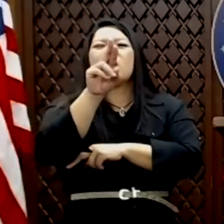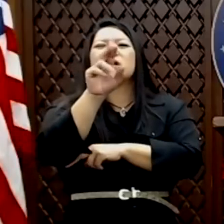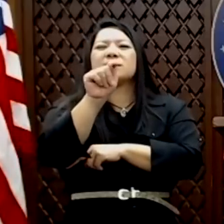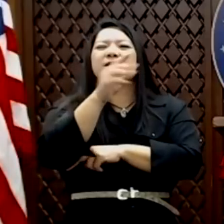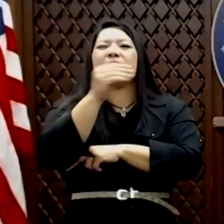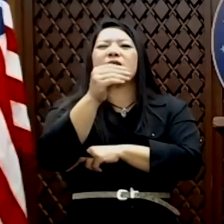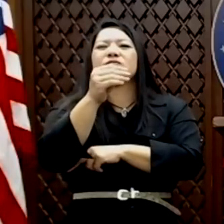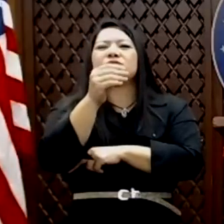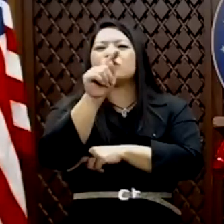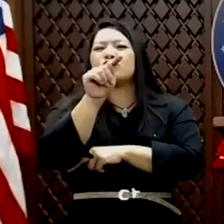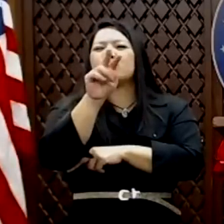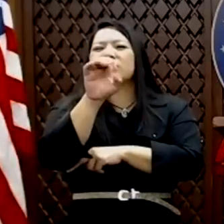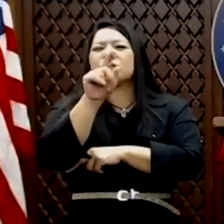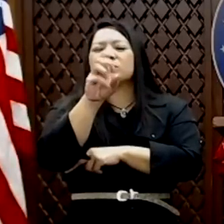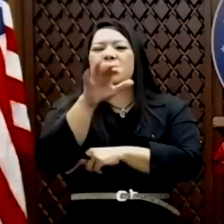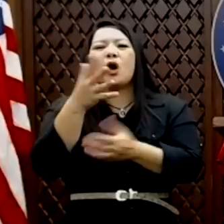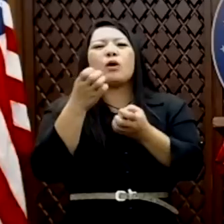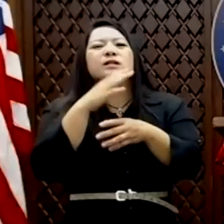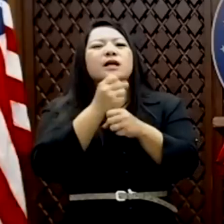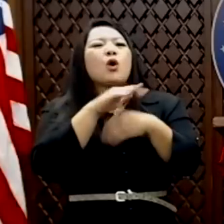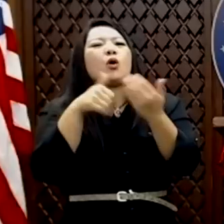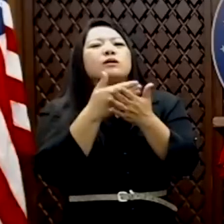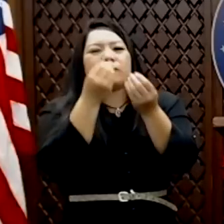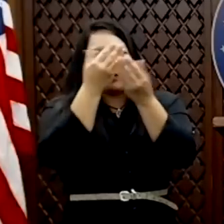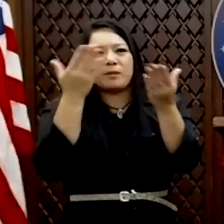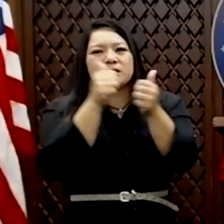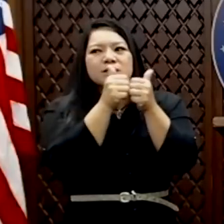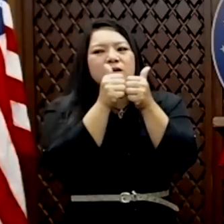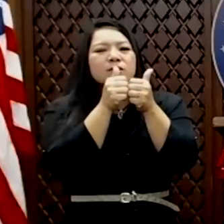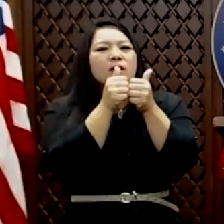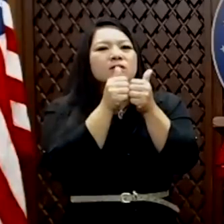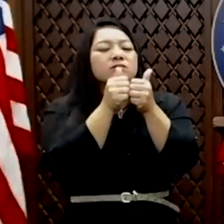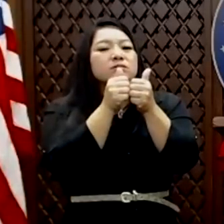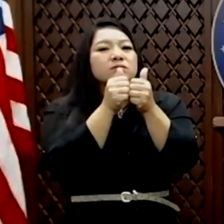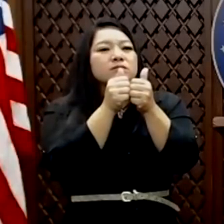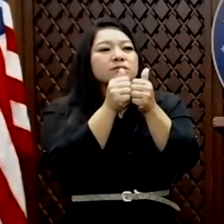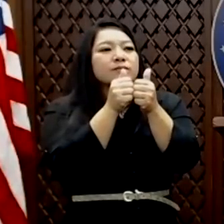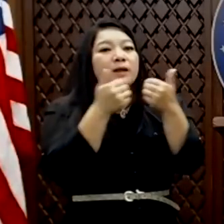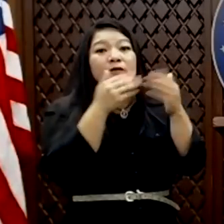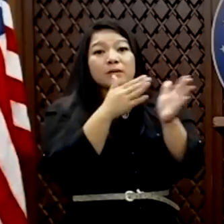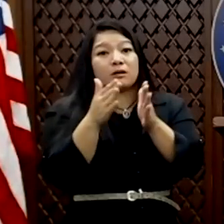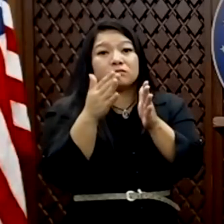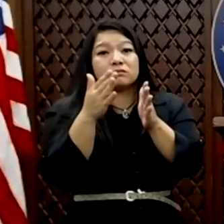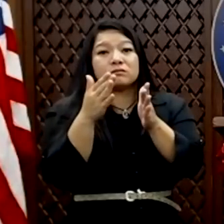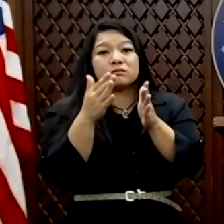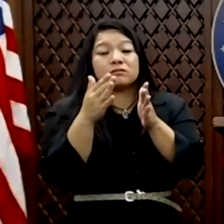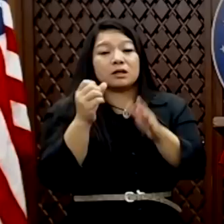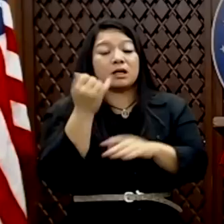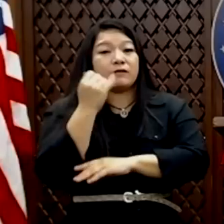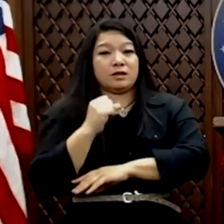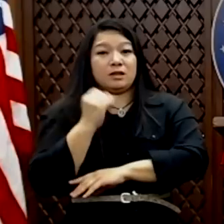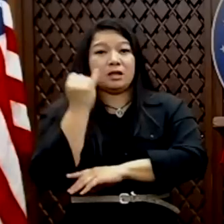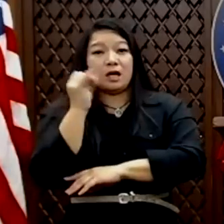us first to get all the information together and come up with something. If the senators feel